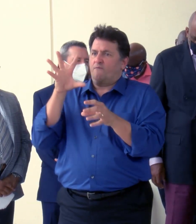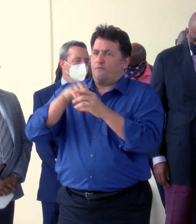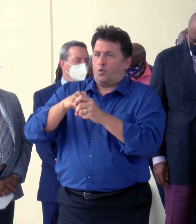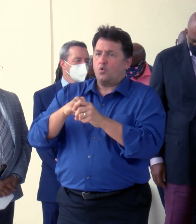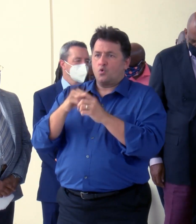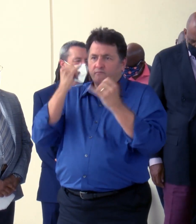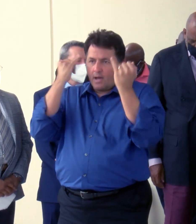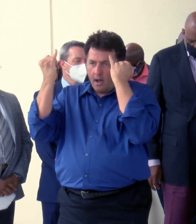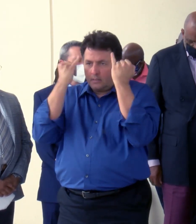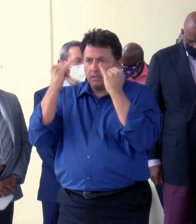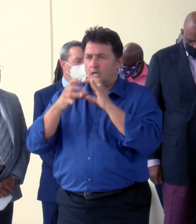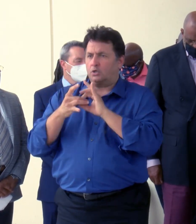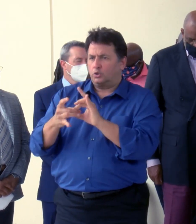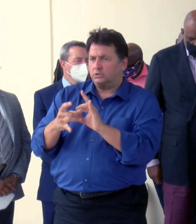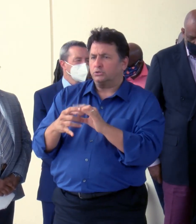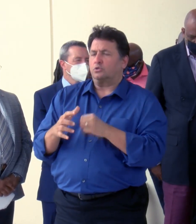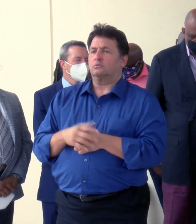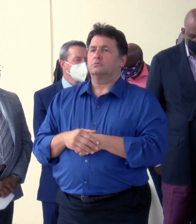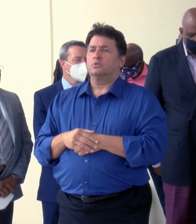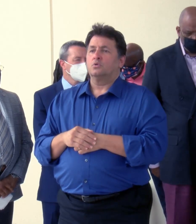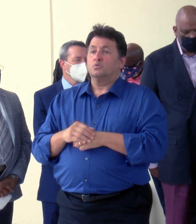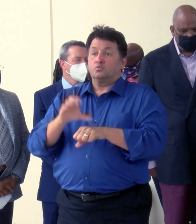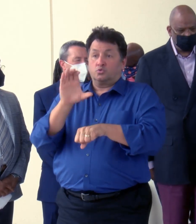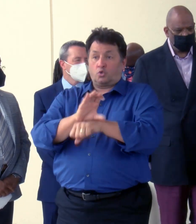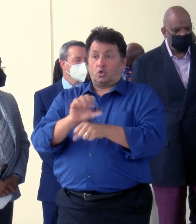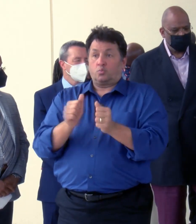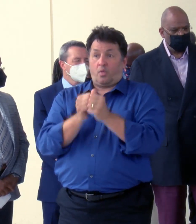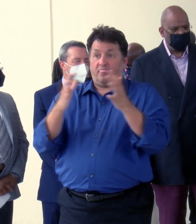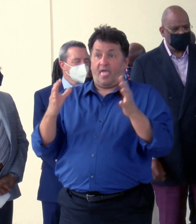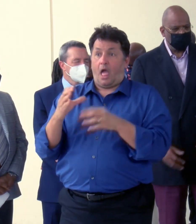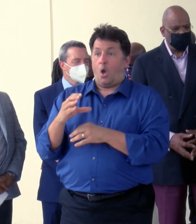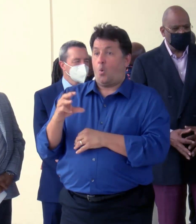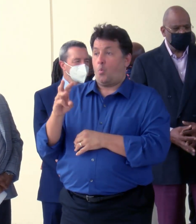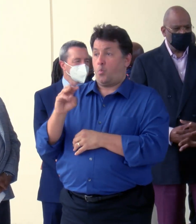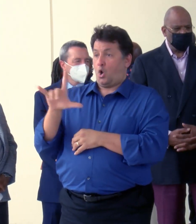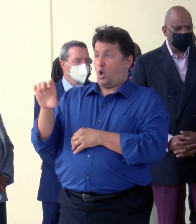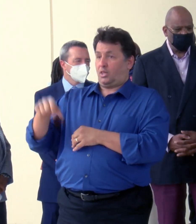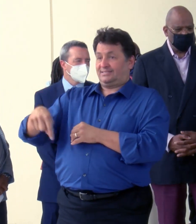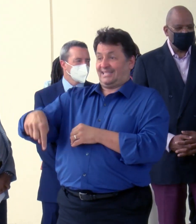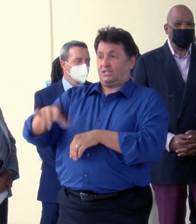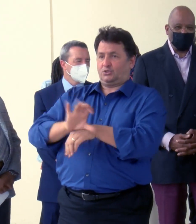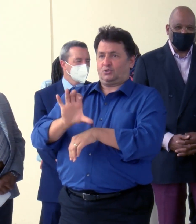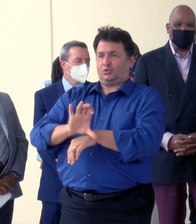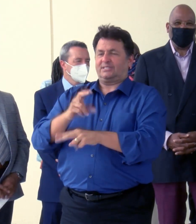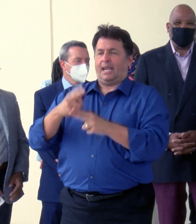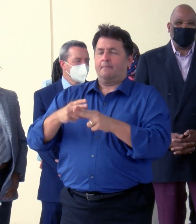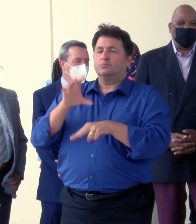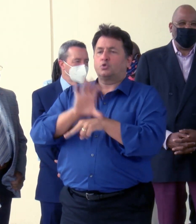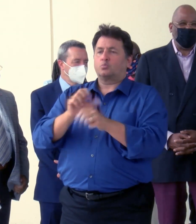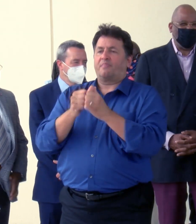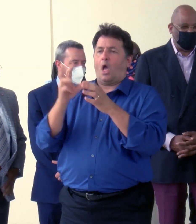Church Without Walls is where I fellowship, and let me just add that, and pay my tithes. And